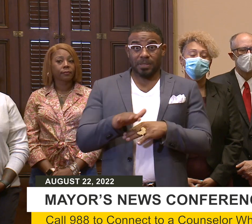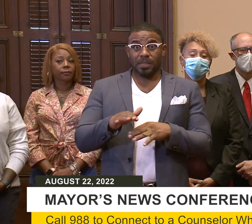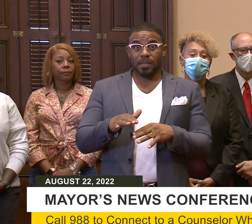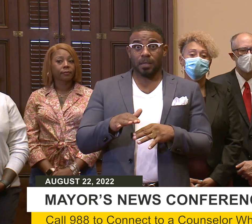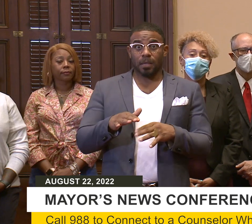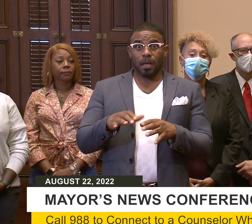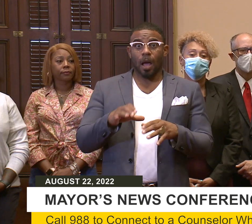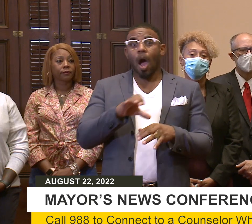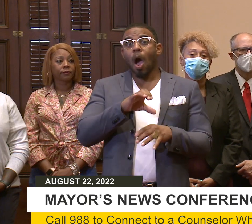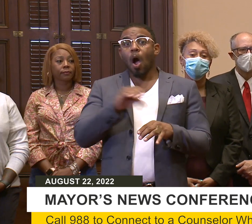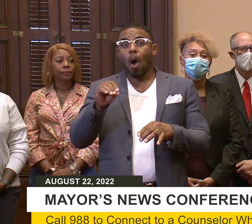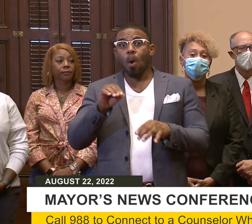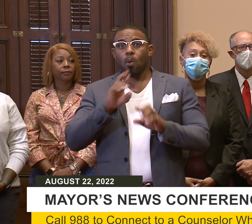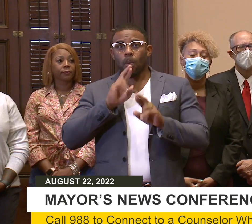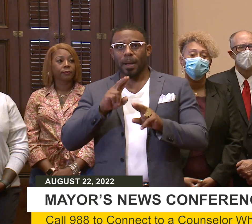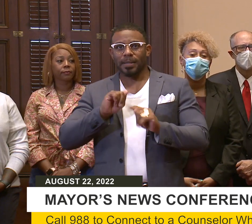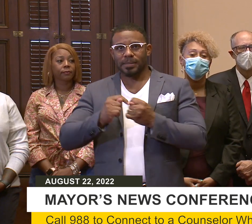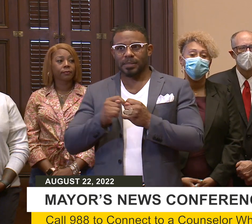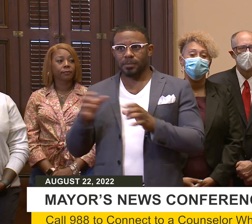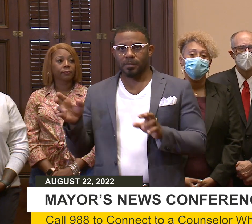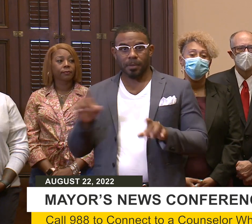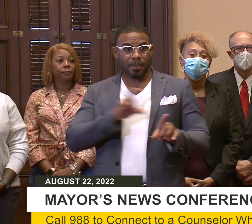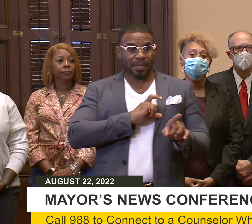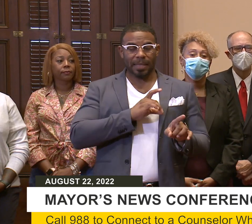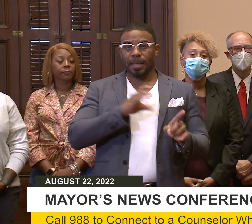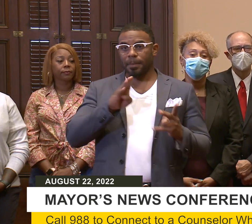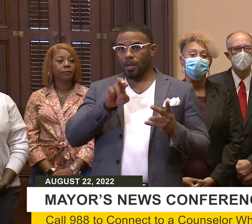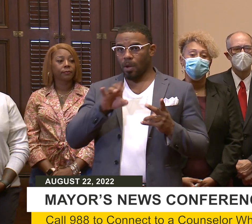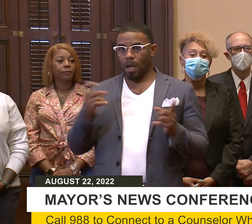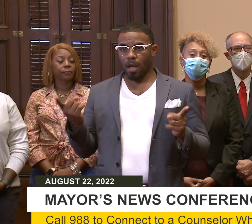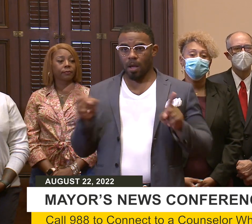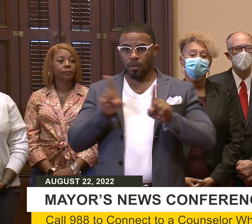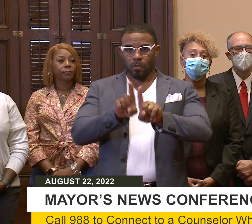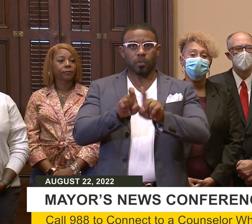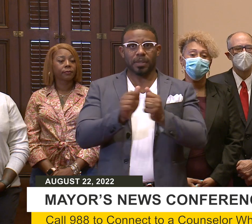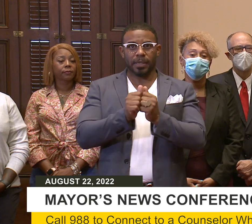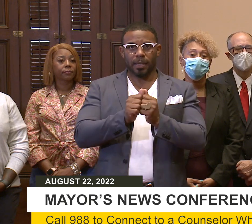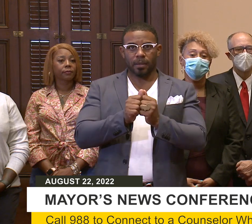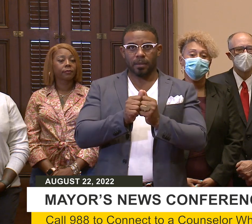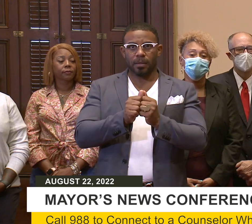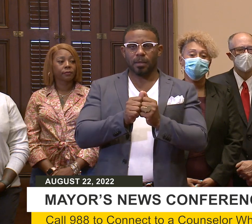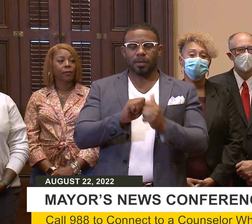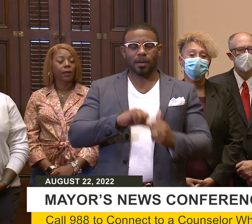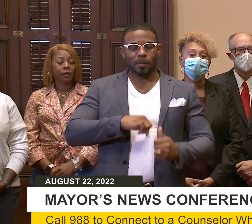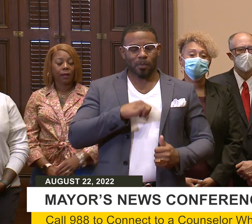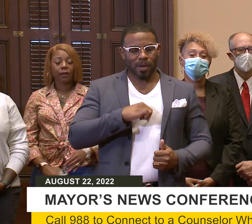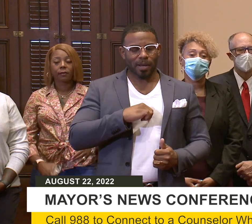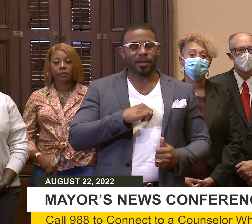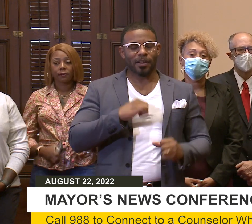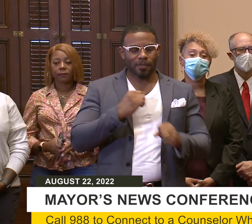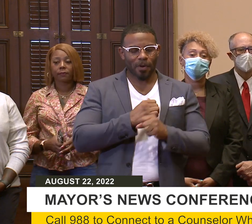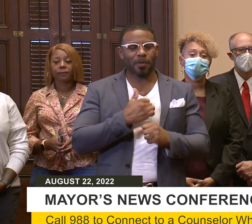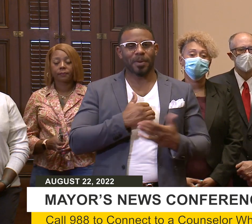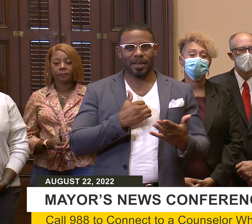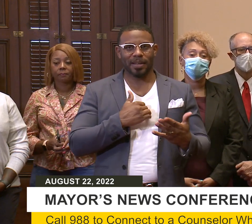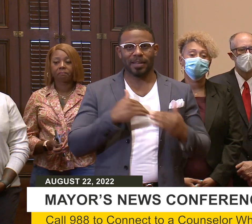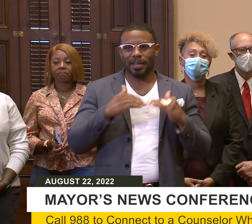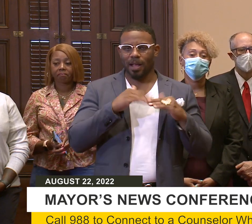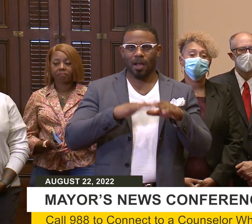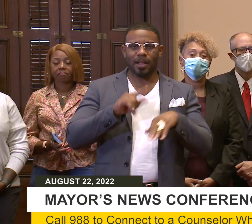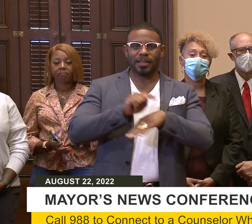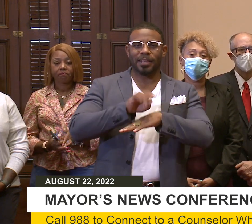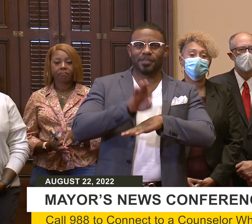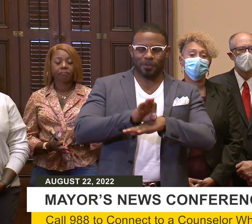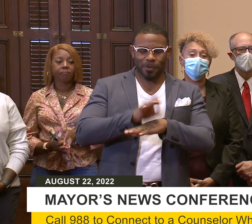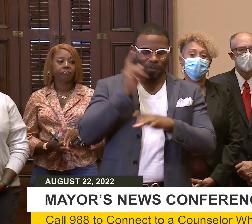we can now send a co-responder team with police and BCRI working together. I'm proud to have fought with my colleagues on the task